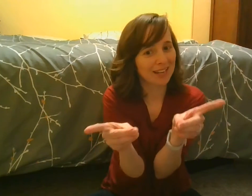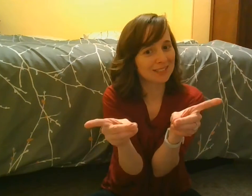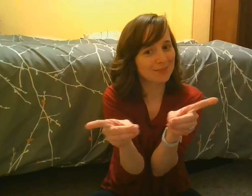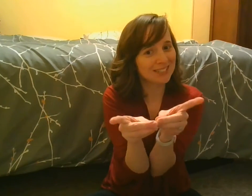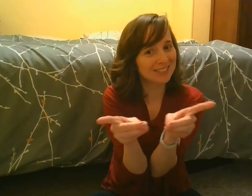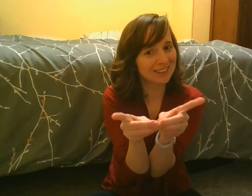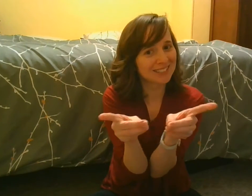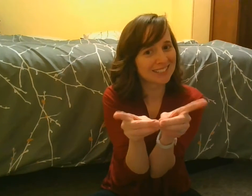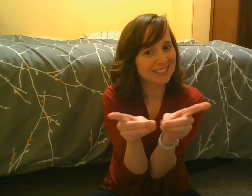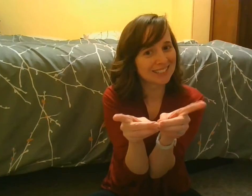some dessert.